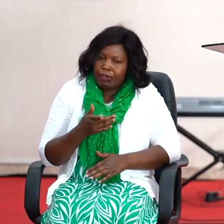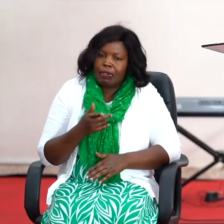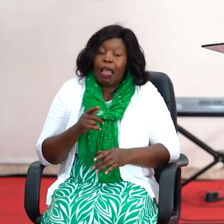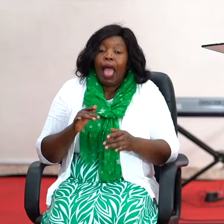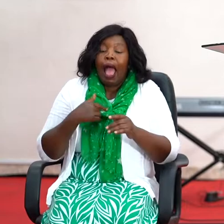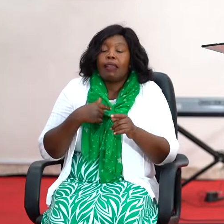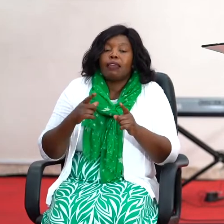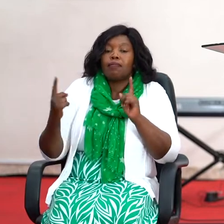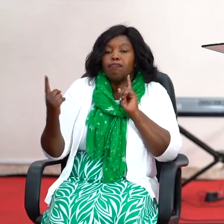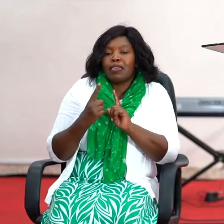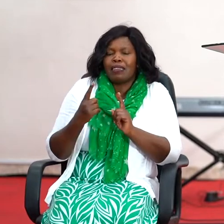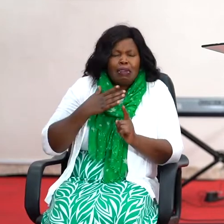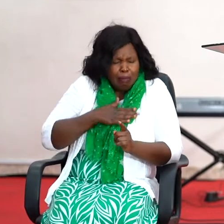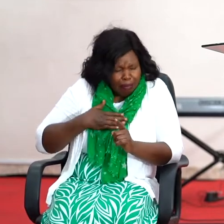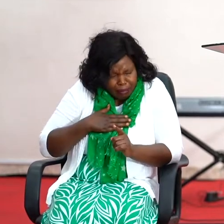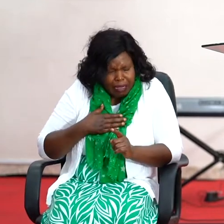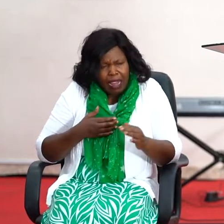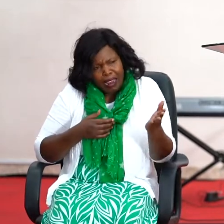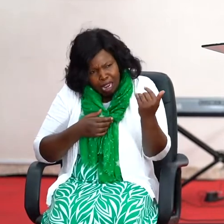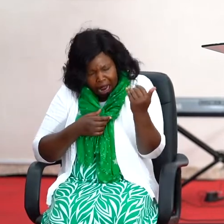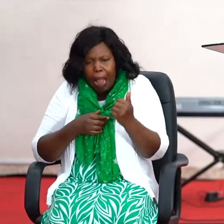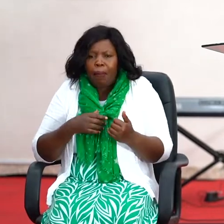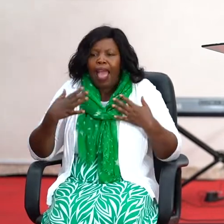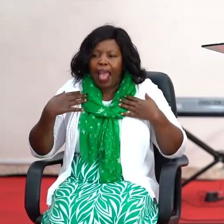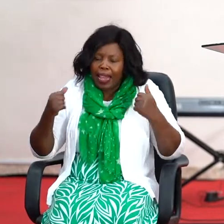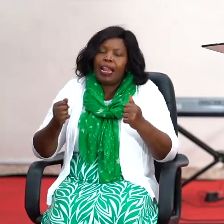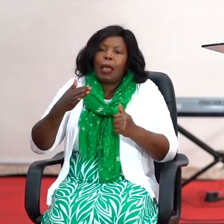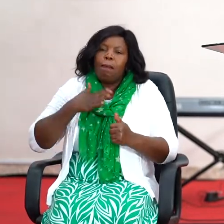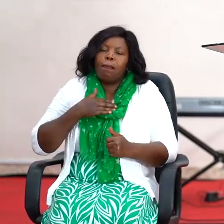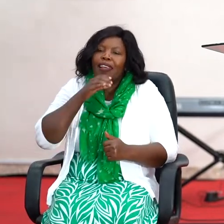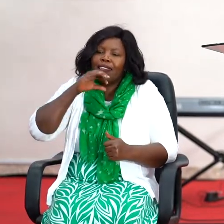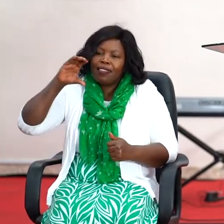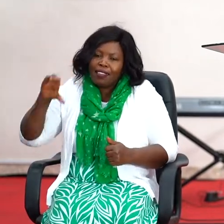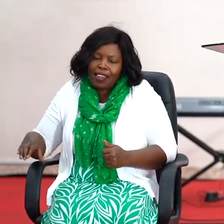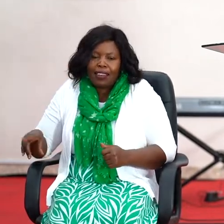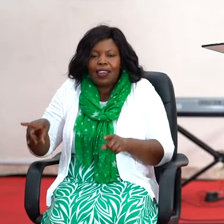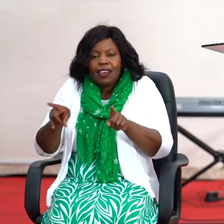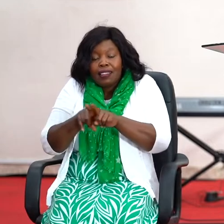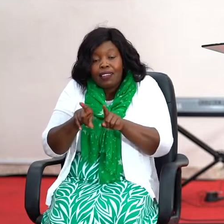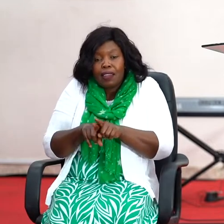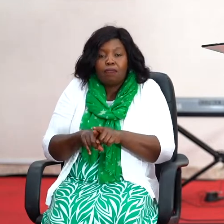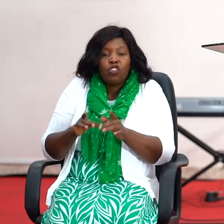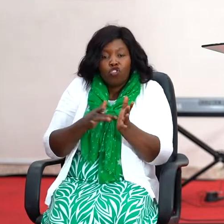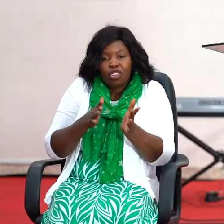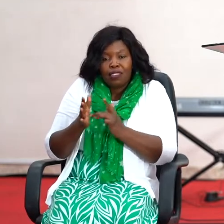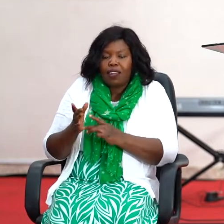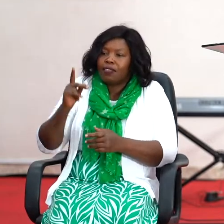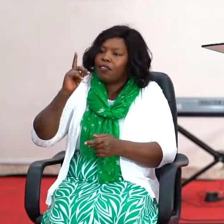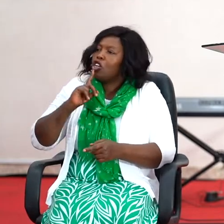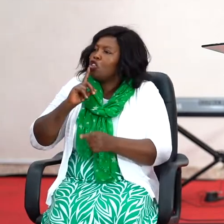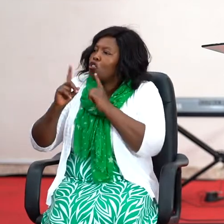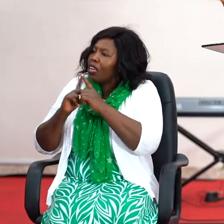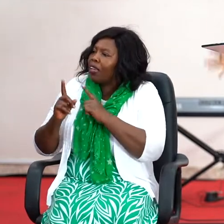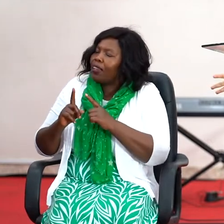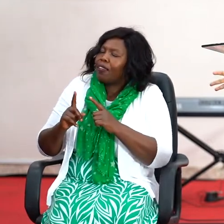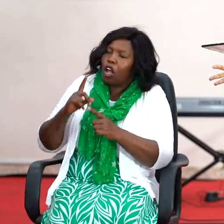he begged him to come and heal his son. And Jesus, he rebuked, you know, he just spoke like he